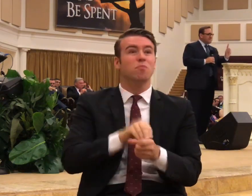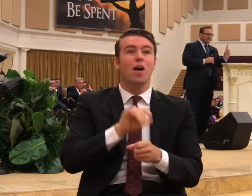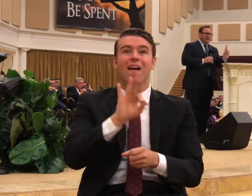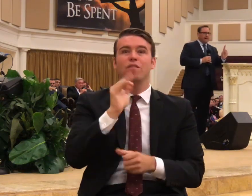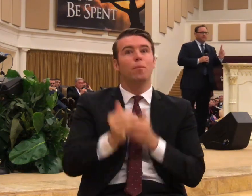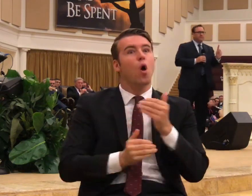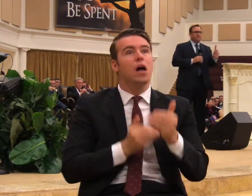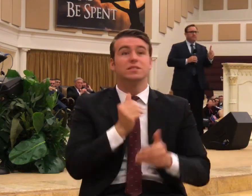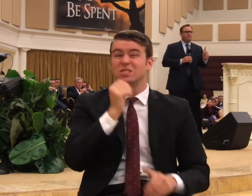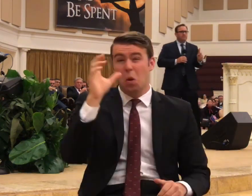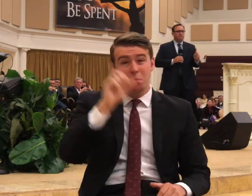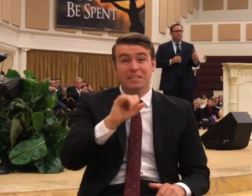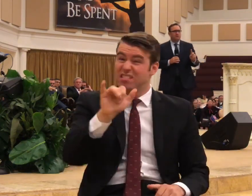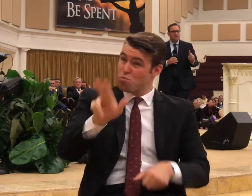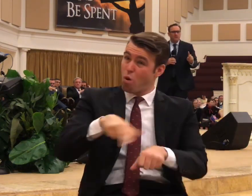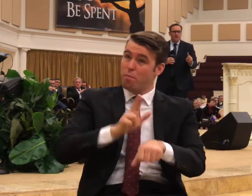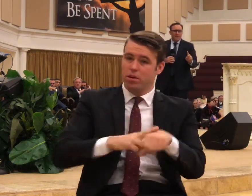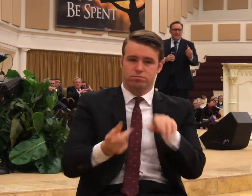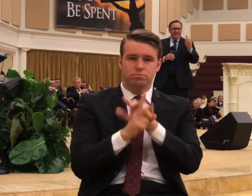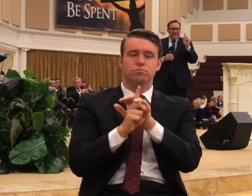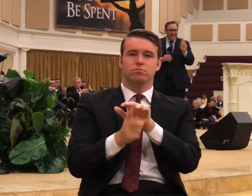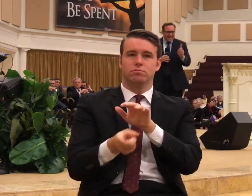Don't miss that.